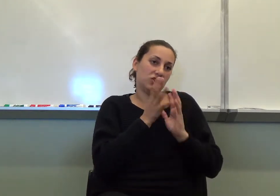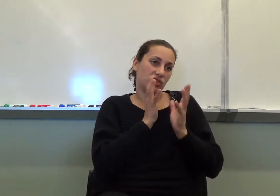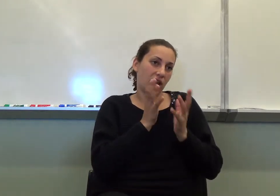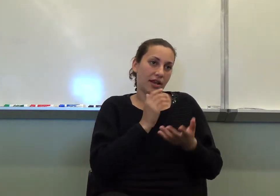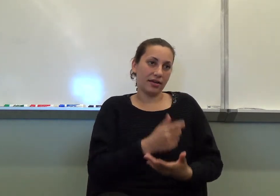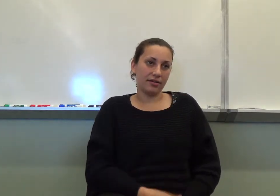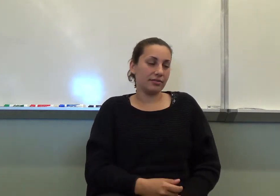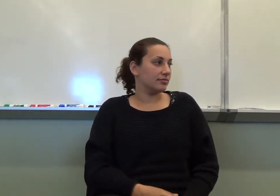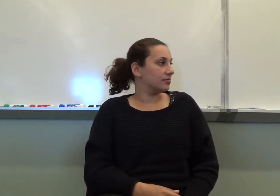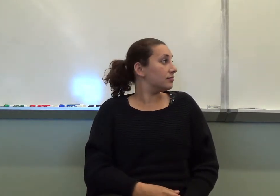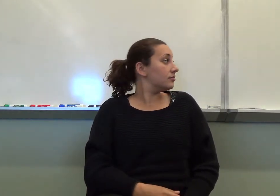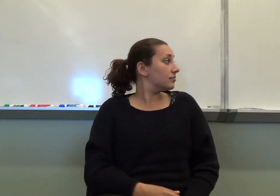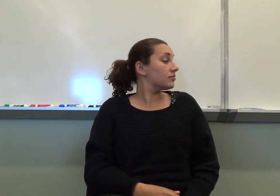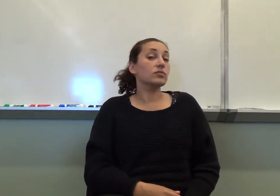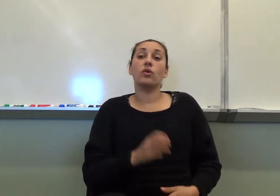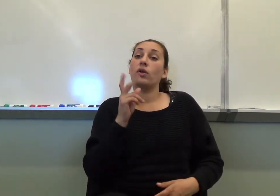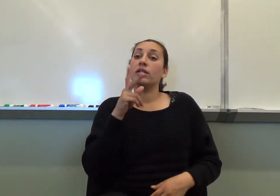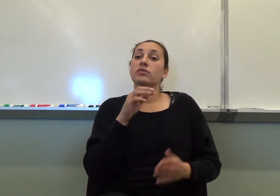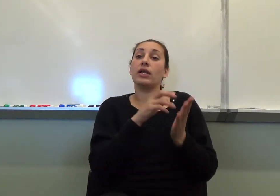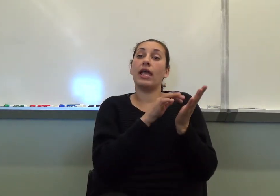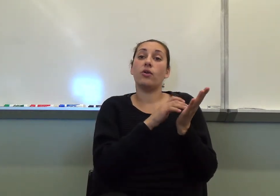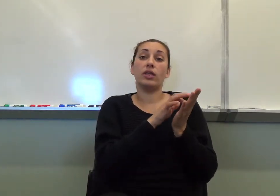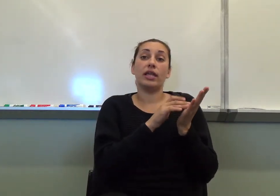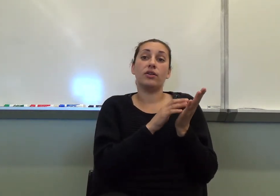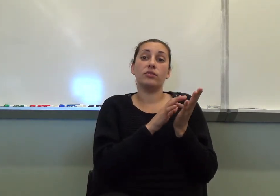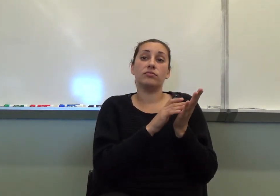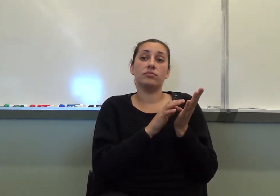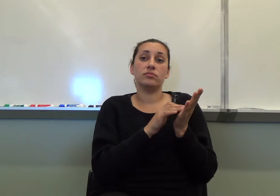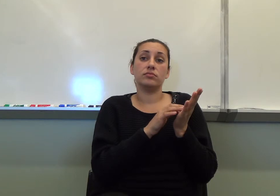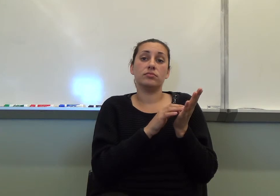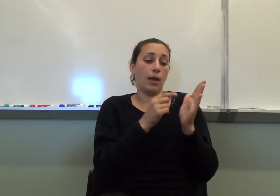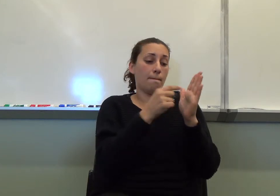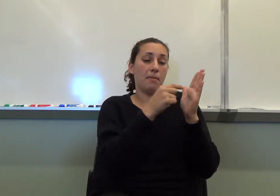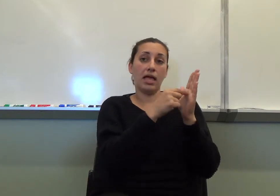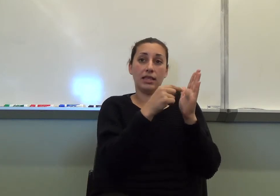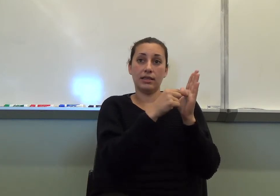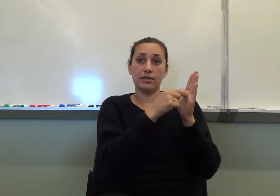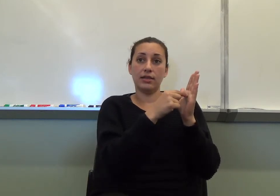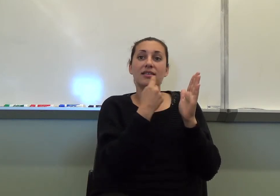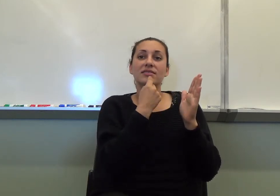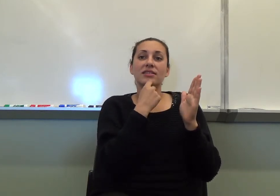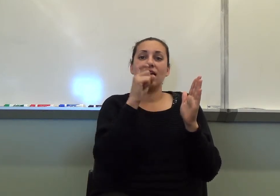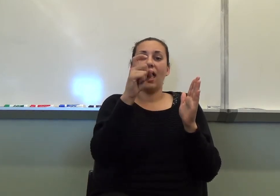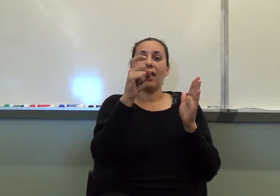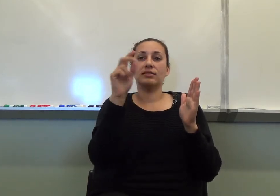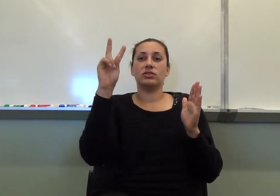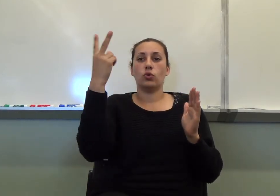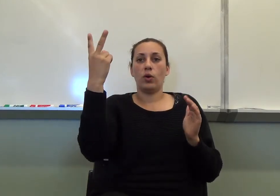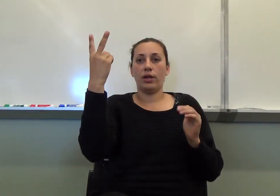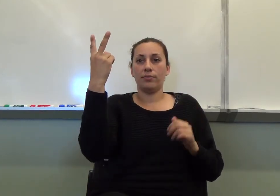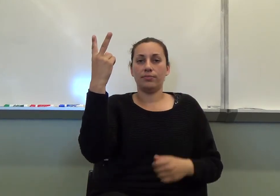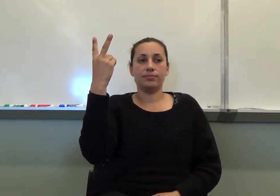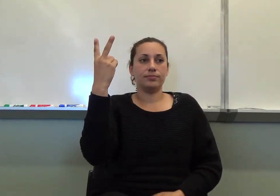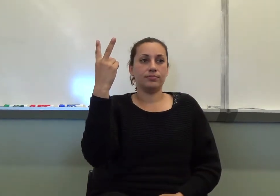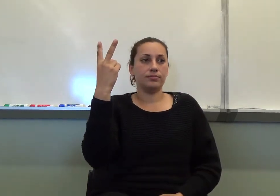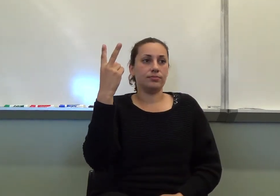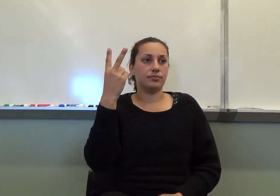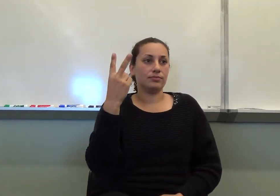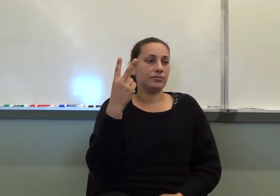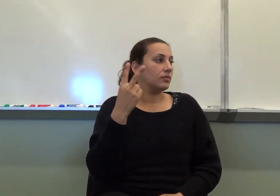So what you'll get on your calculator is a button that says x squared. Now this is not all calculators. This differs from